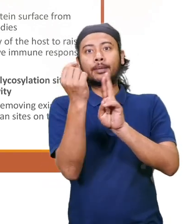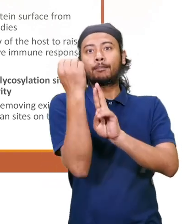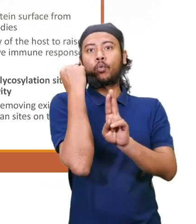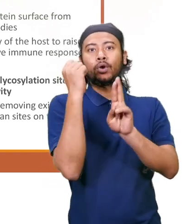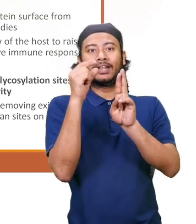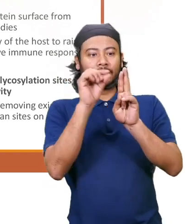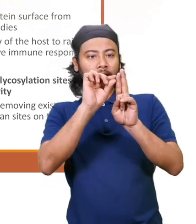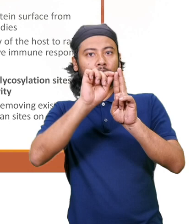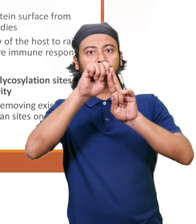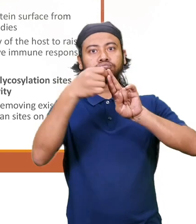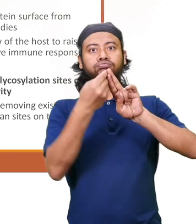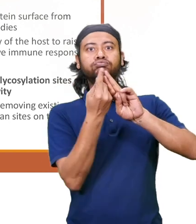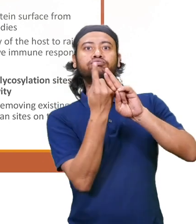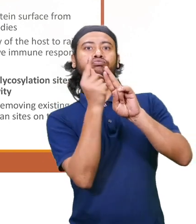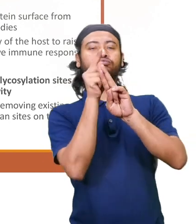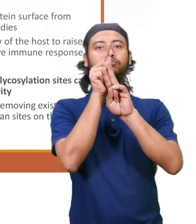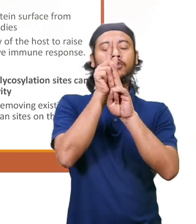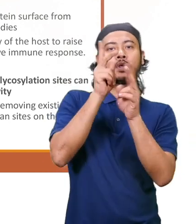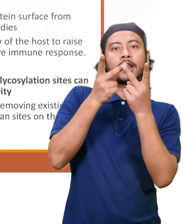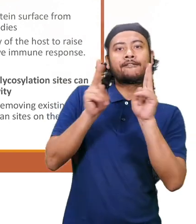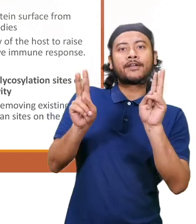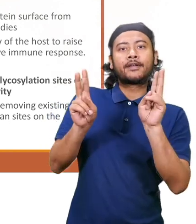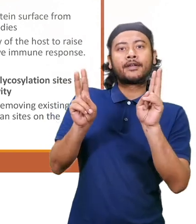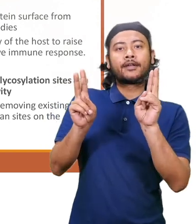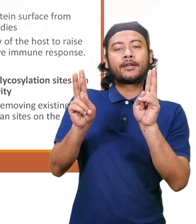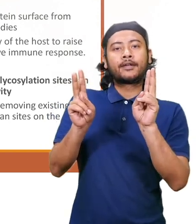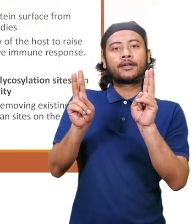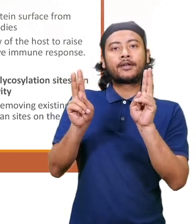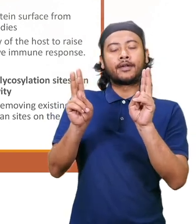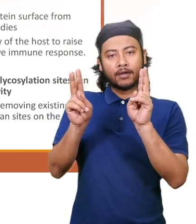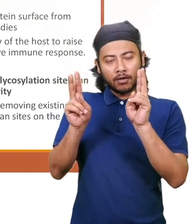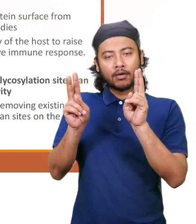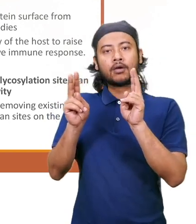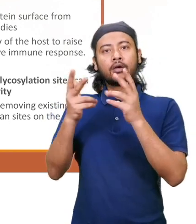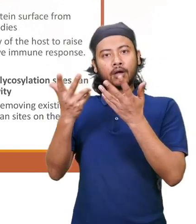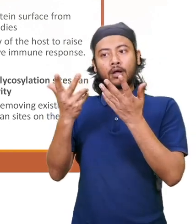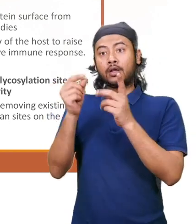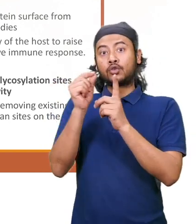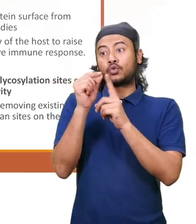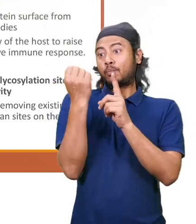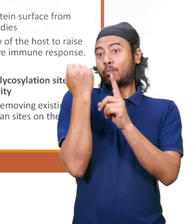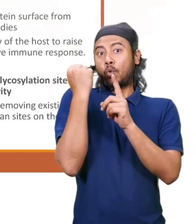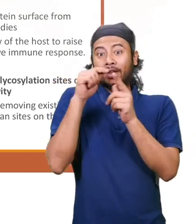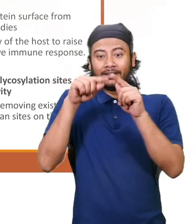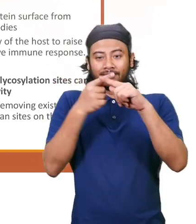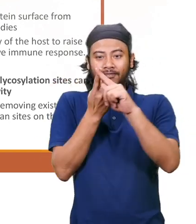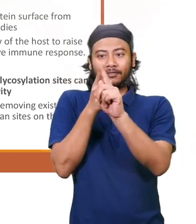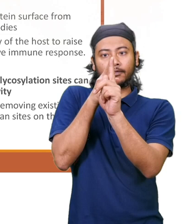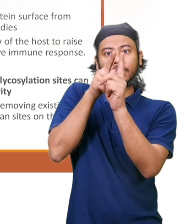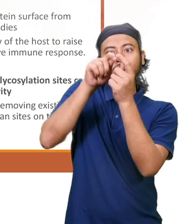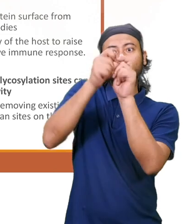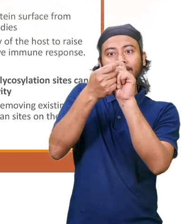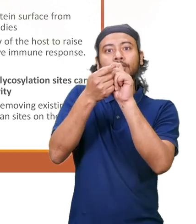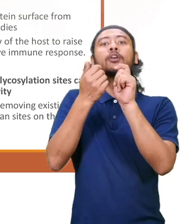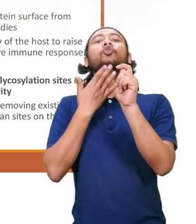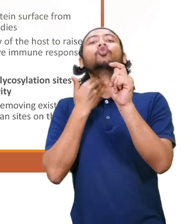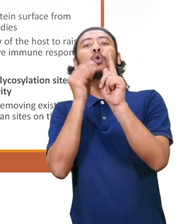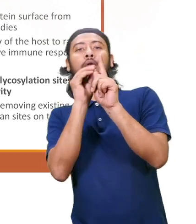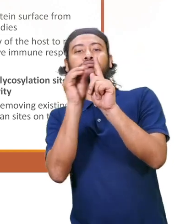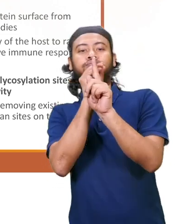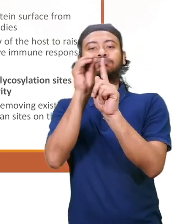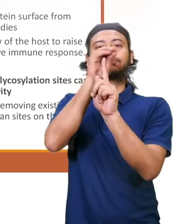these mutations led to changes in the structure of proteins and these properties, as well as the changes